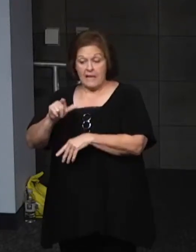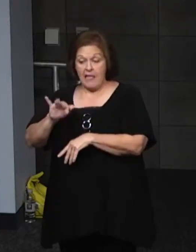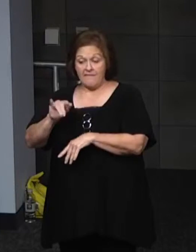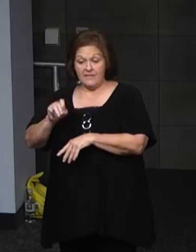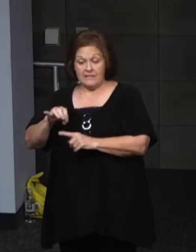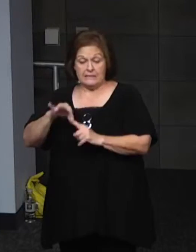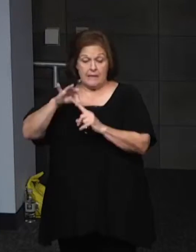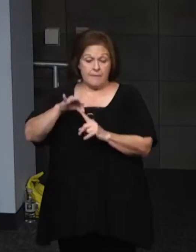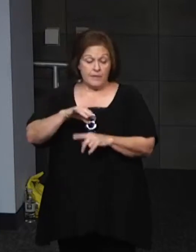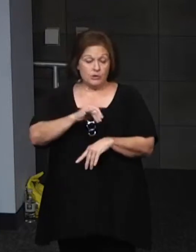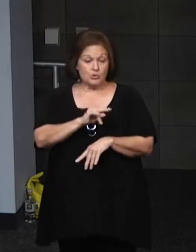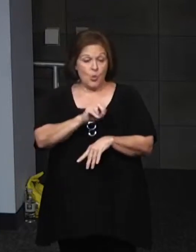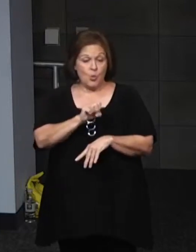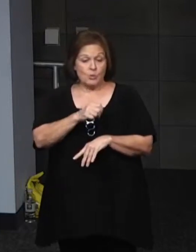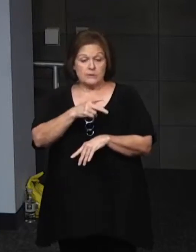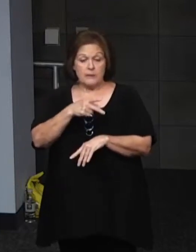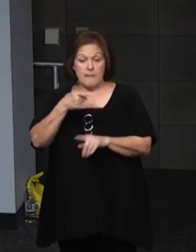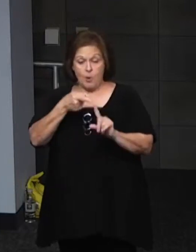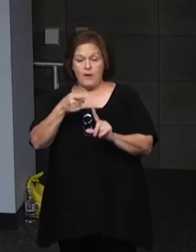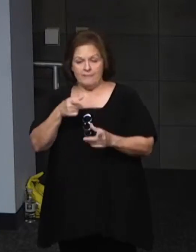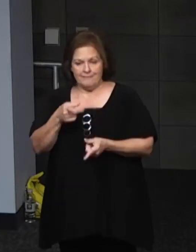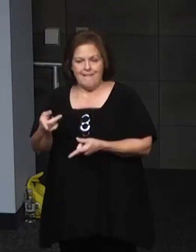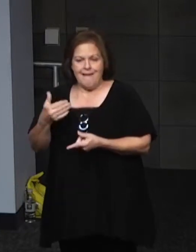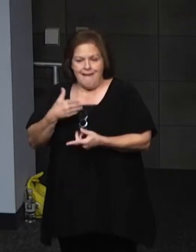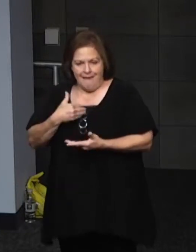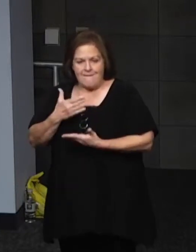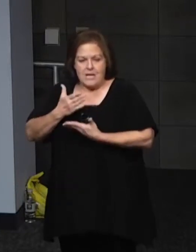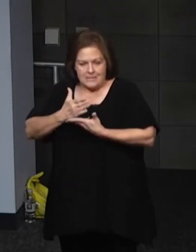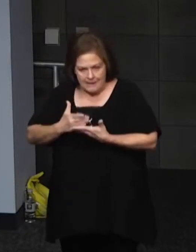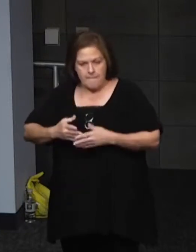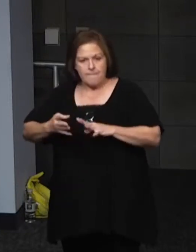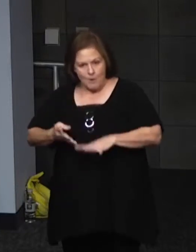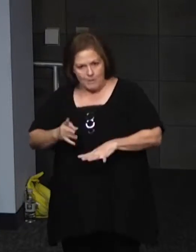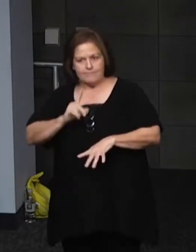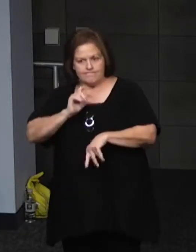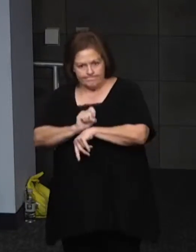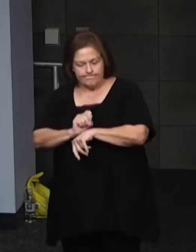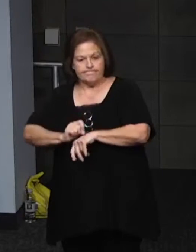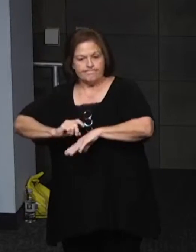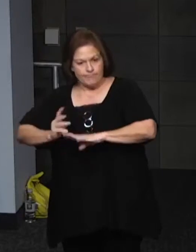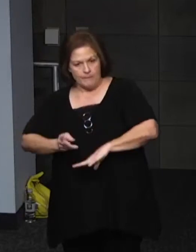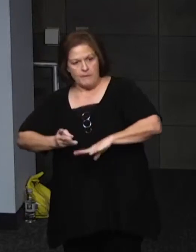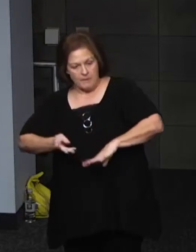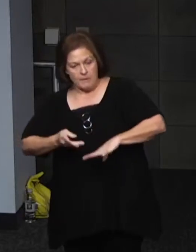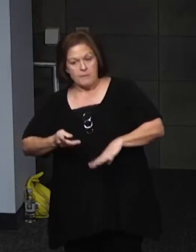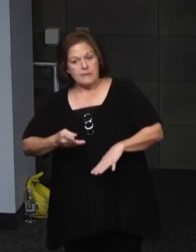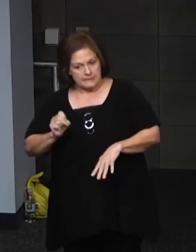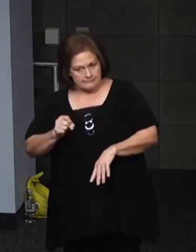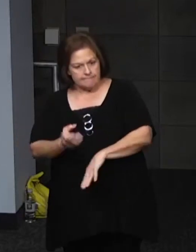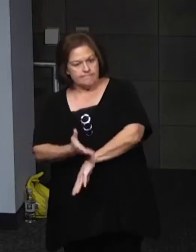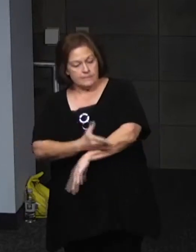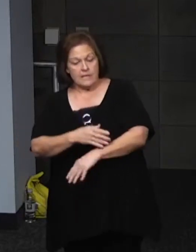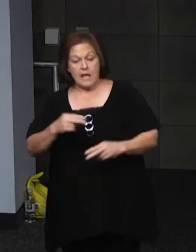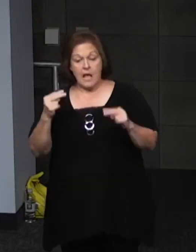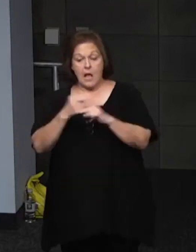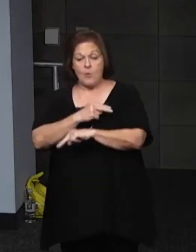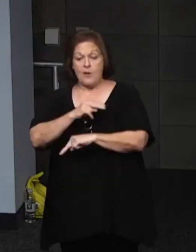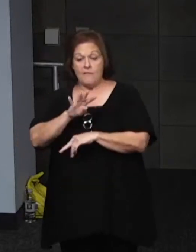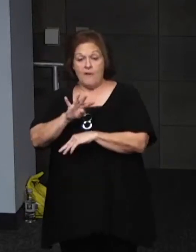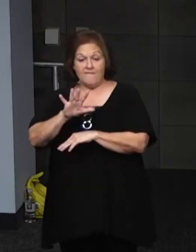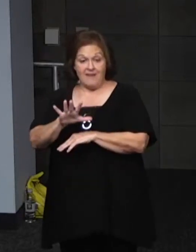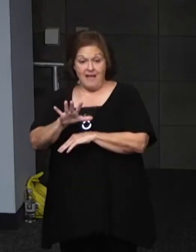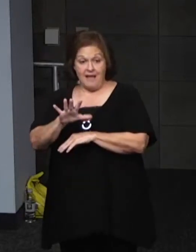exception of Jones Point, has some pumping capacity and is pumping. And we're making progress. I can say that the Highway 45